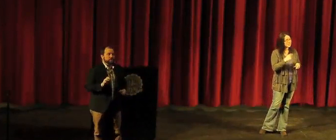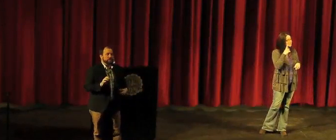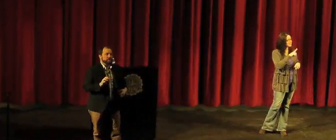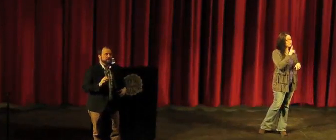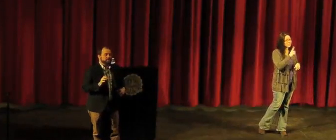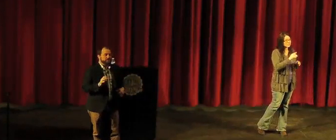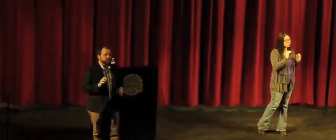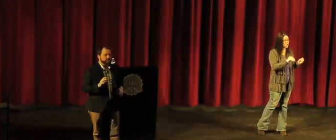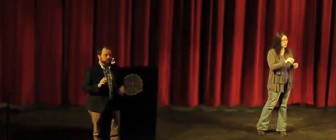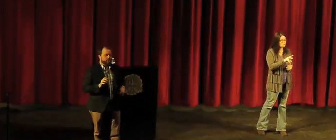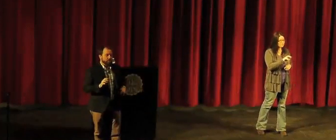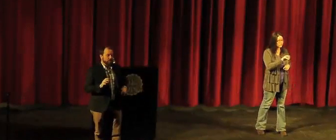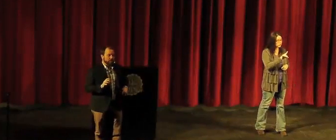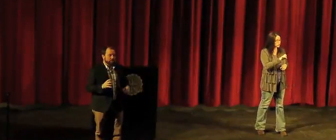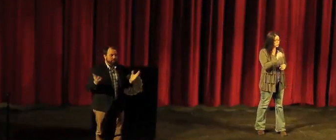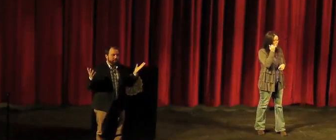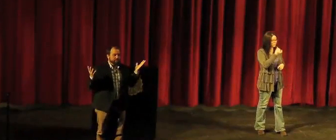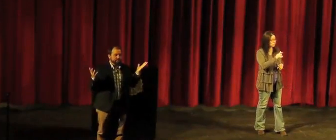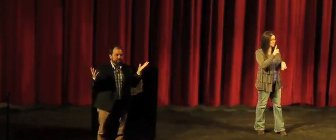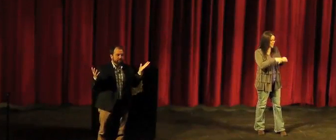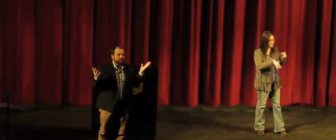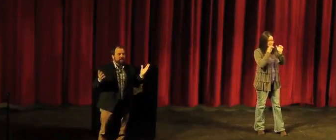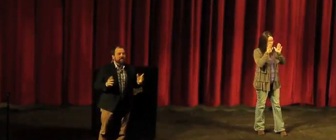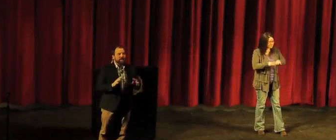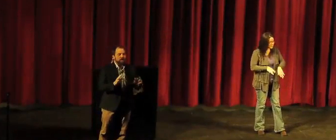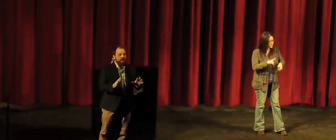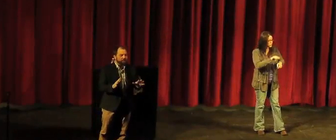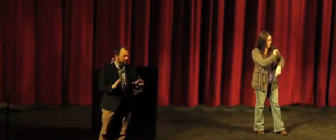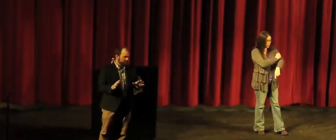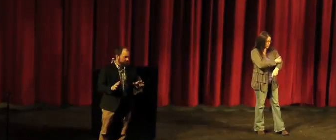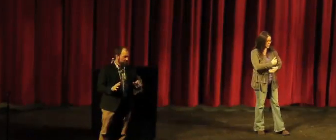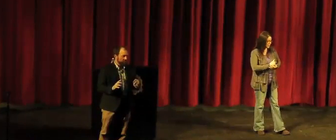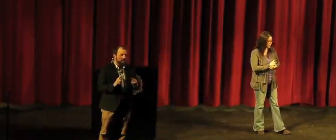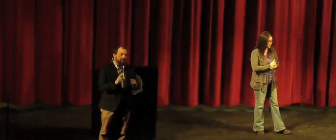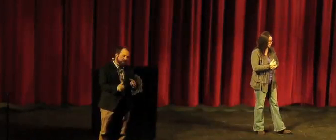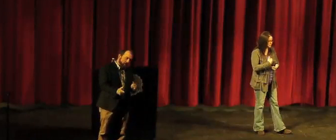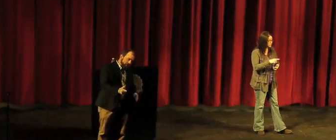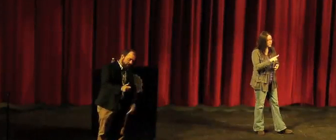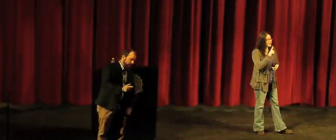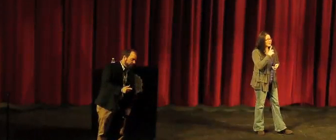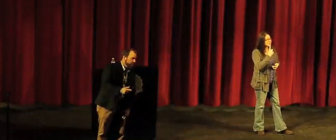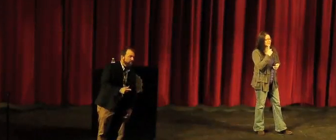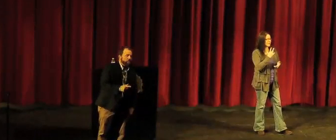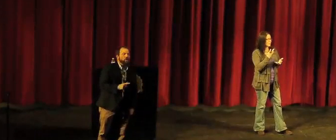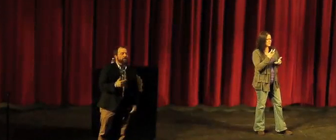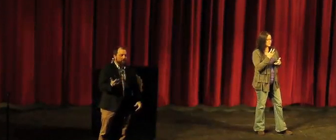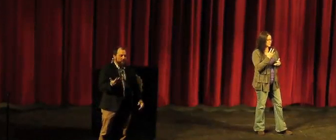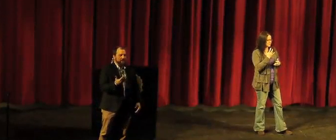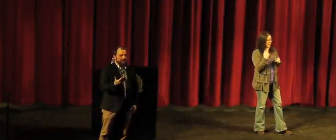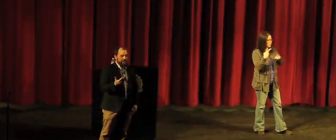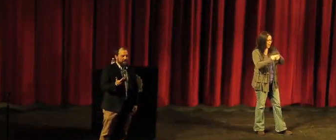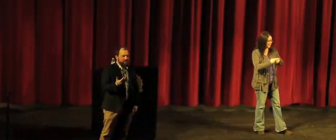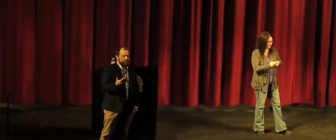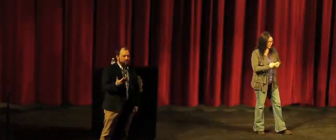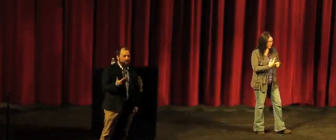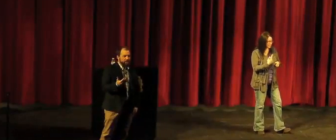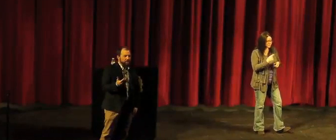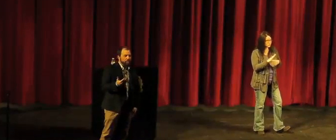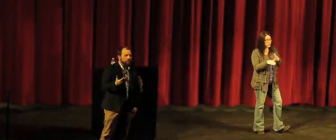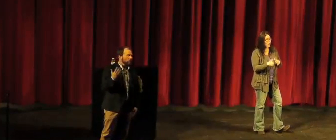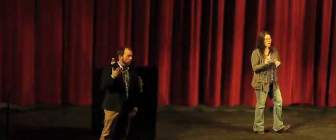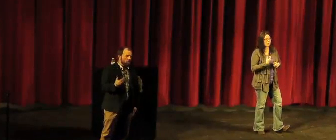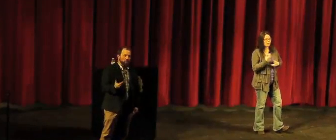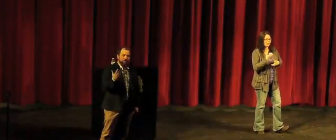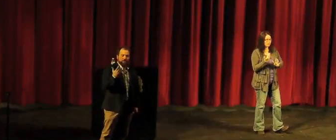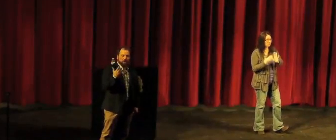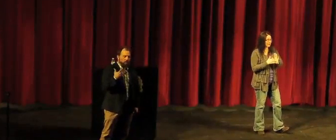where there isn't submission to an authority. Now, I would actually say what's ironic is, for all of our railing against authority,